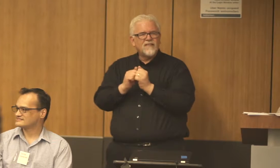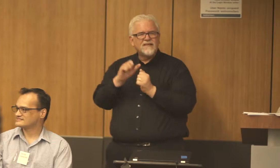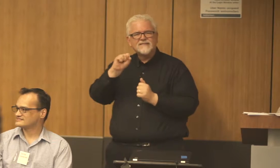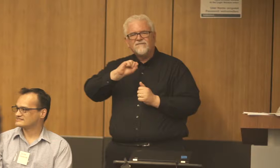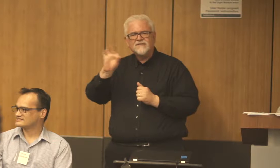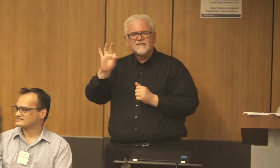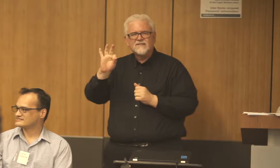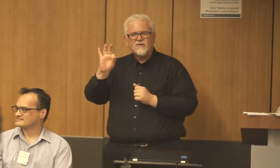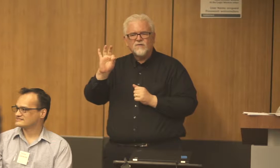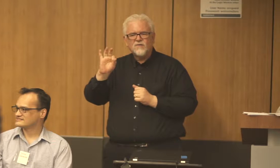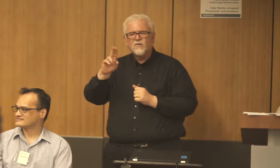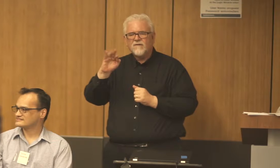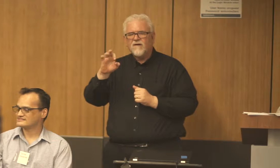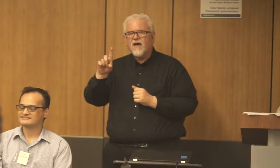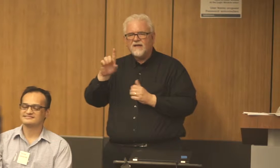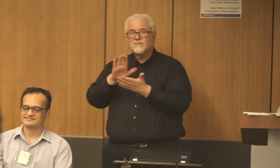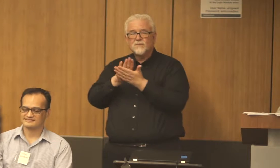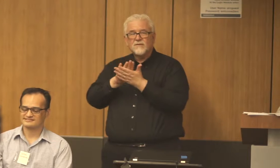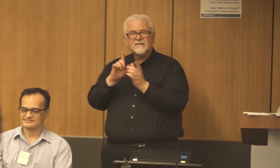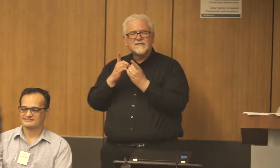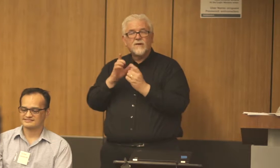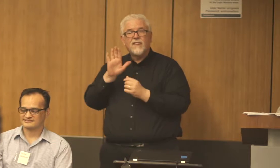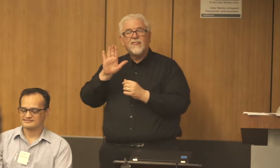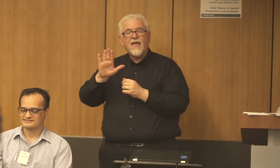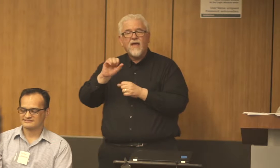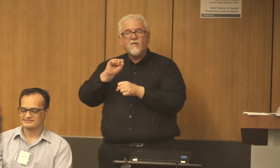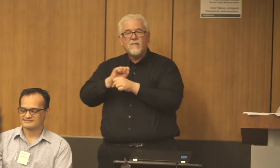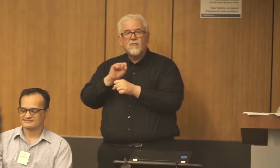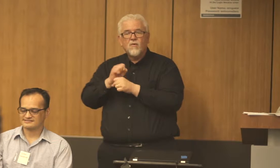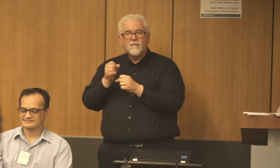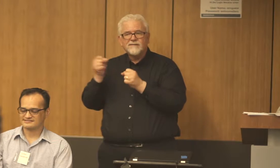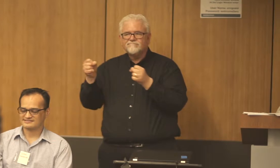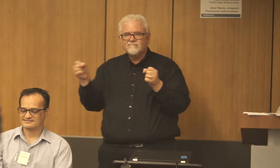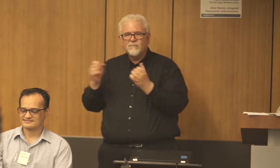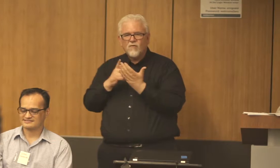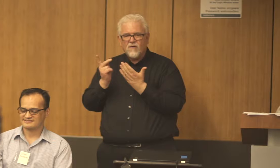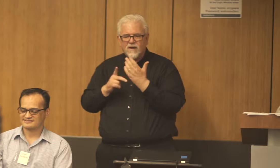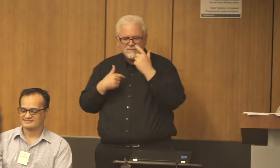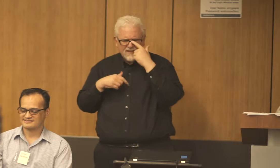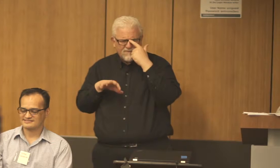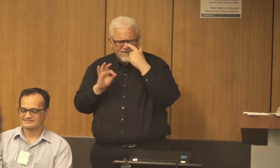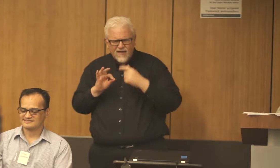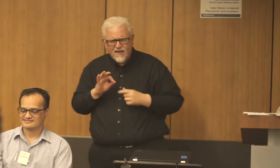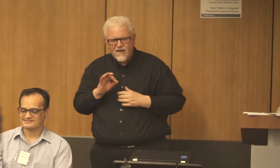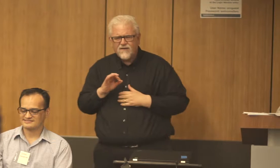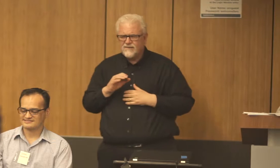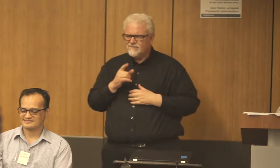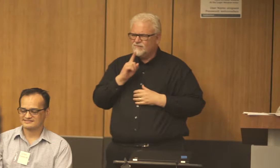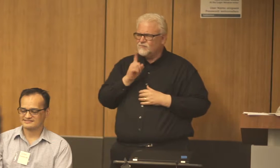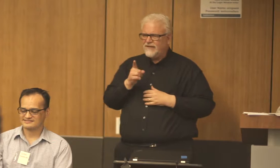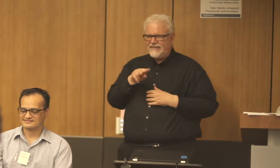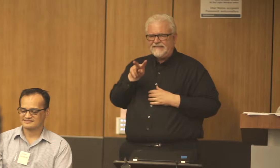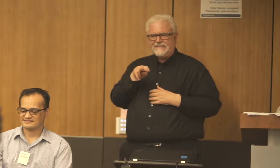San Francisco Unified School District in their employment programs, and I found that there's a real lack